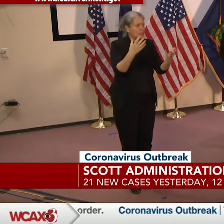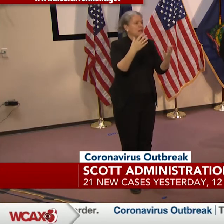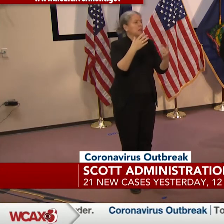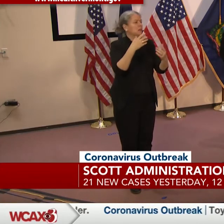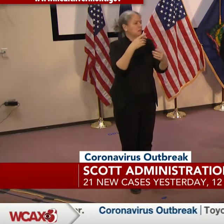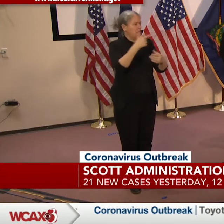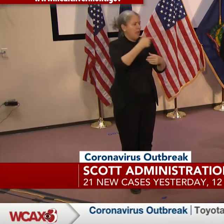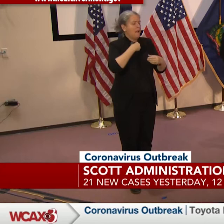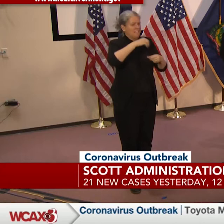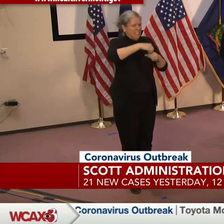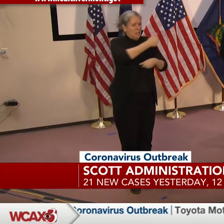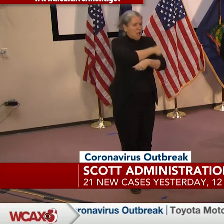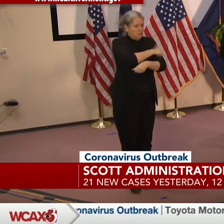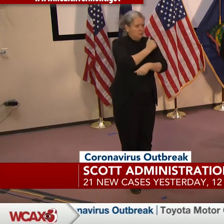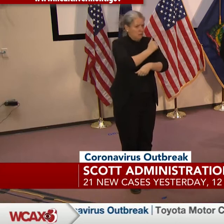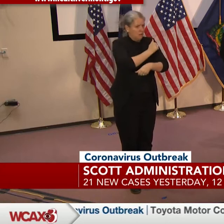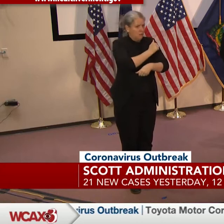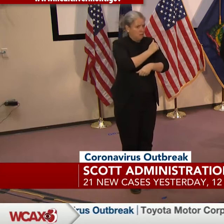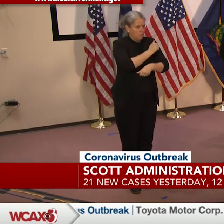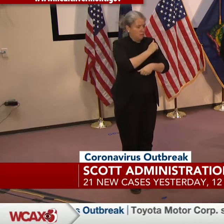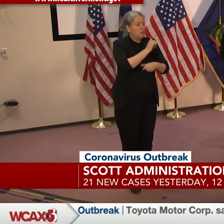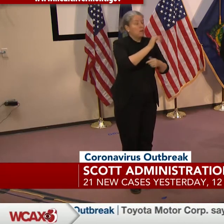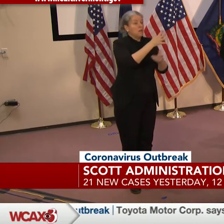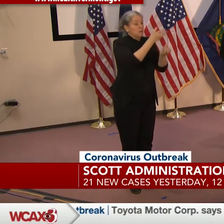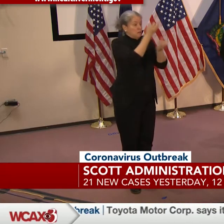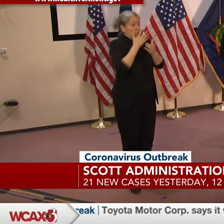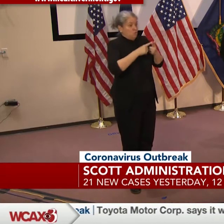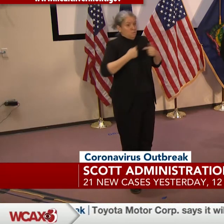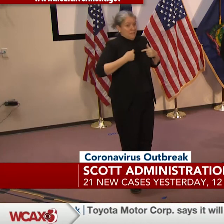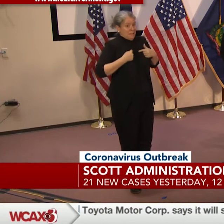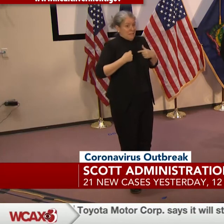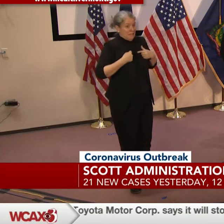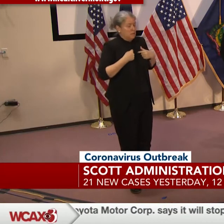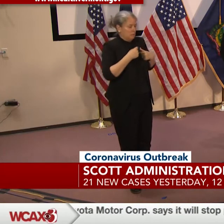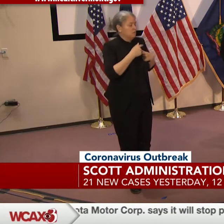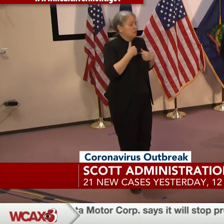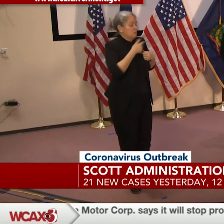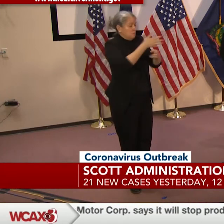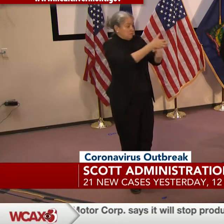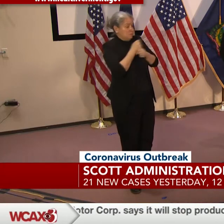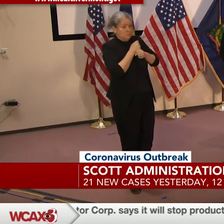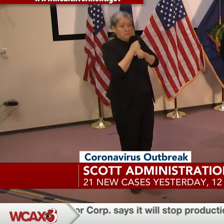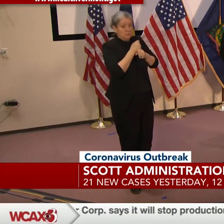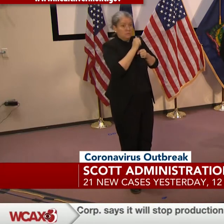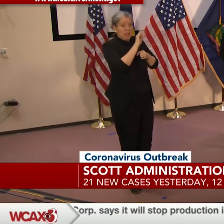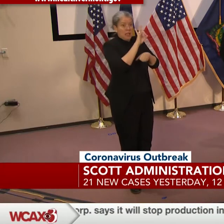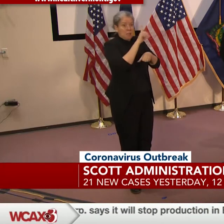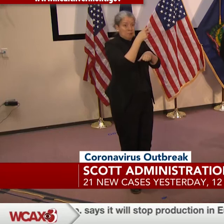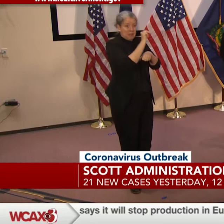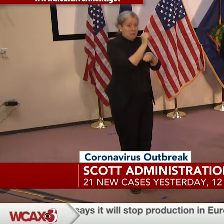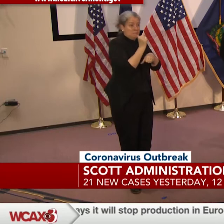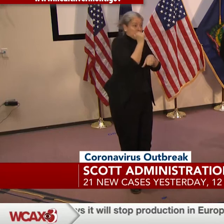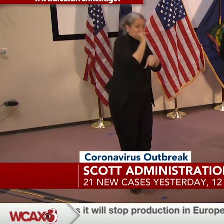inpatient numbers. I will have those numbers each day for us to